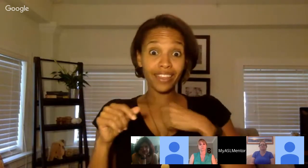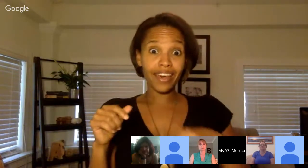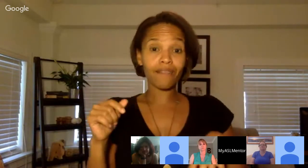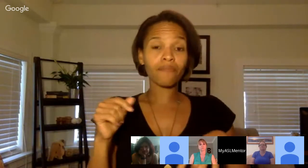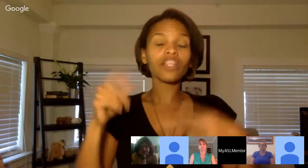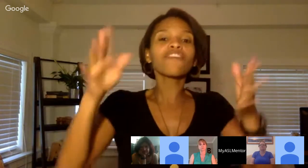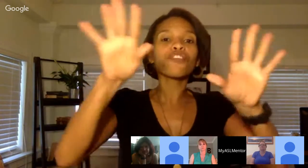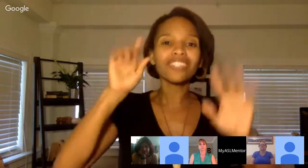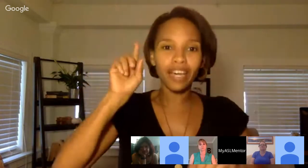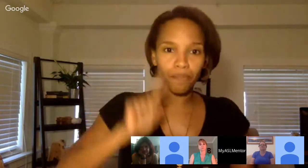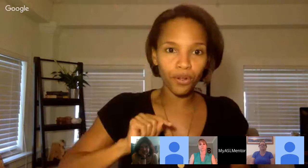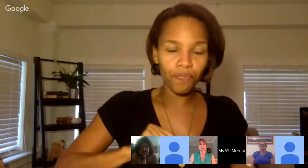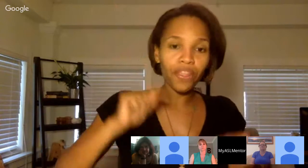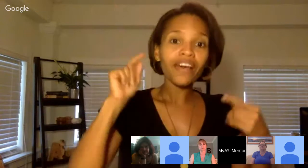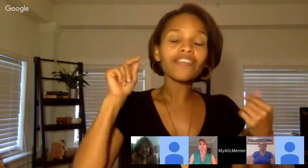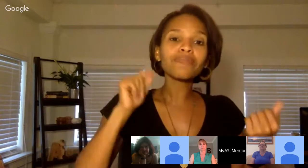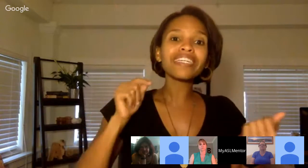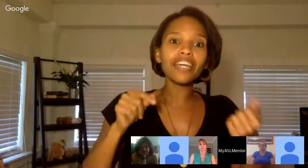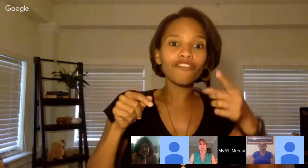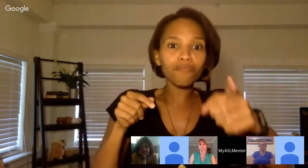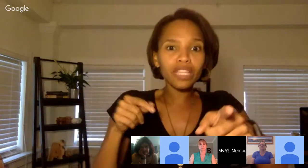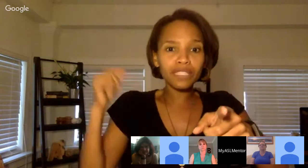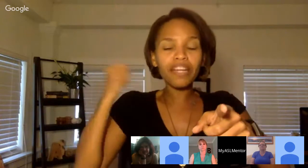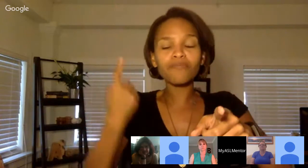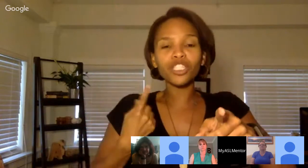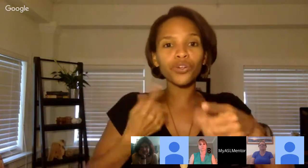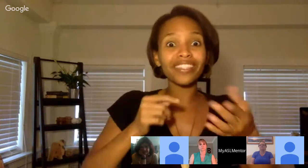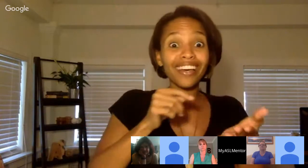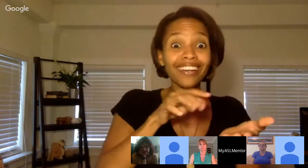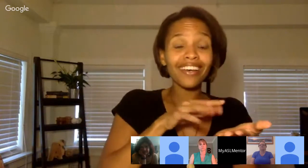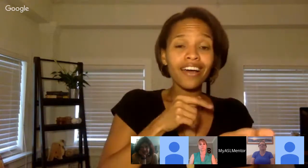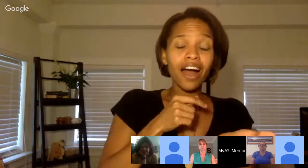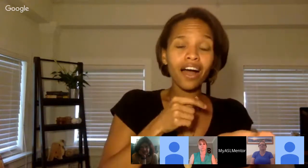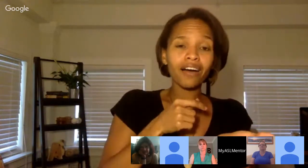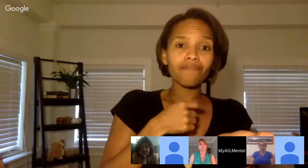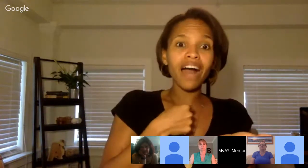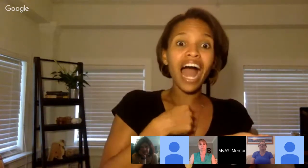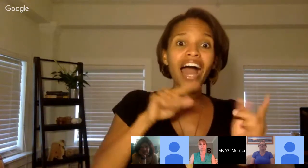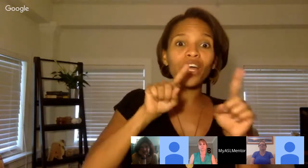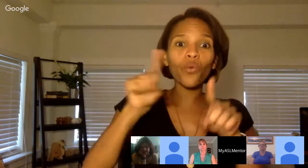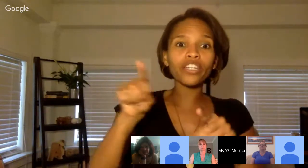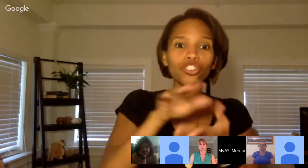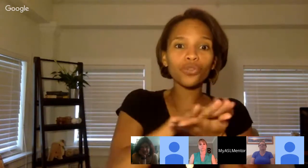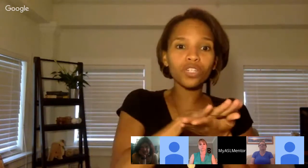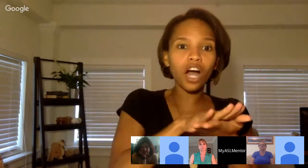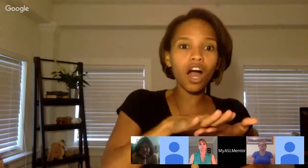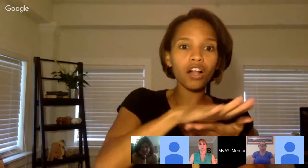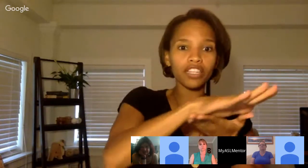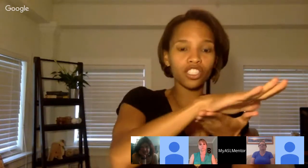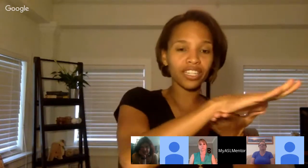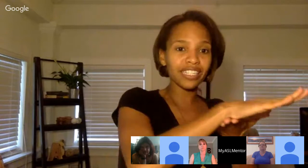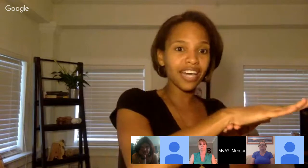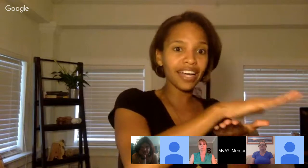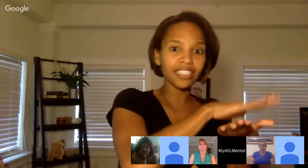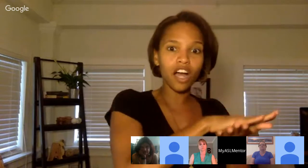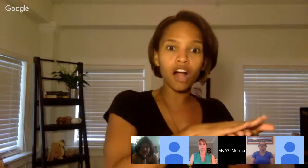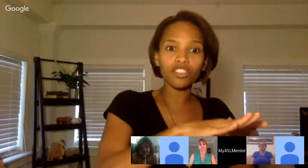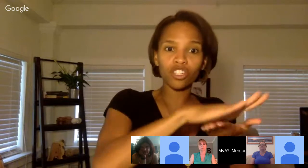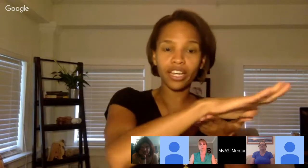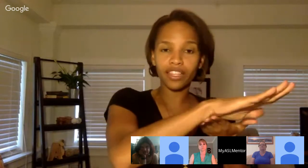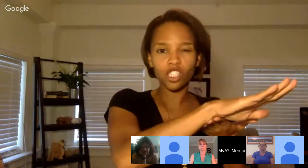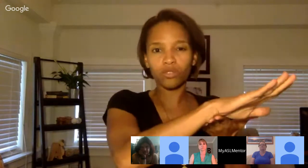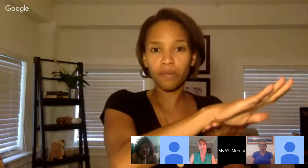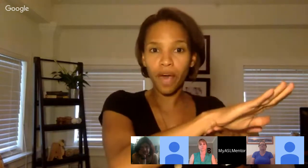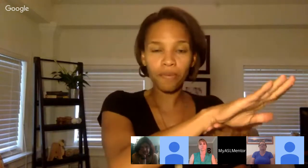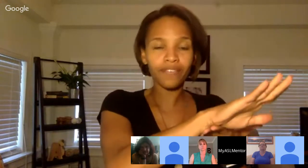mirror back to them. Like for example, if somebody was mentoring said, I went to college, and they signed